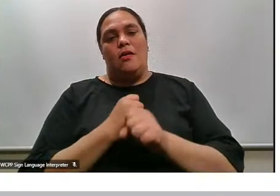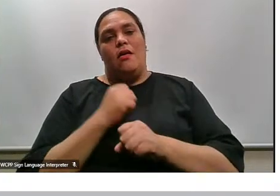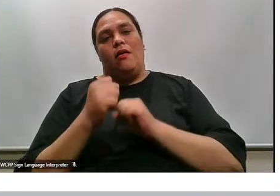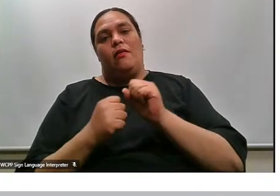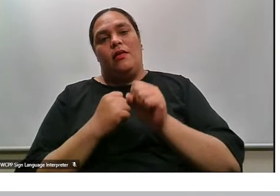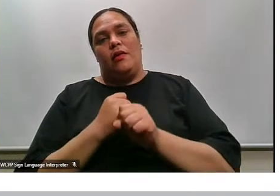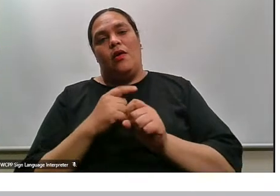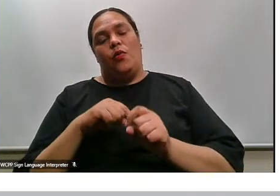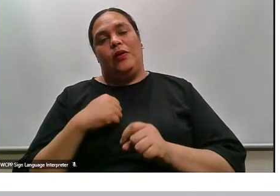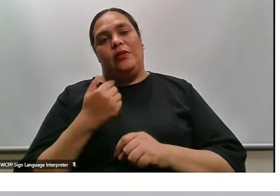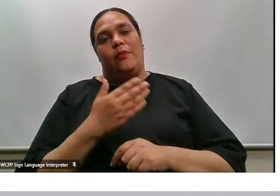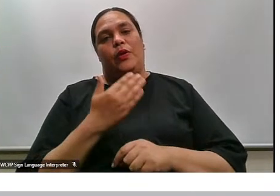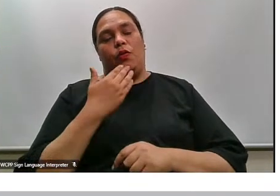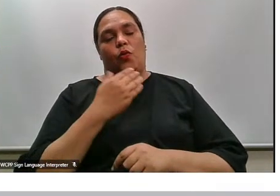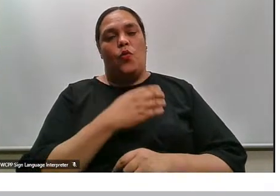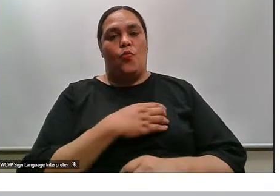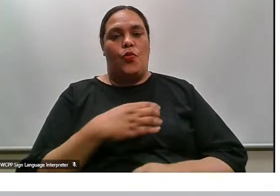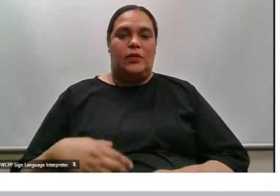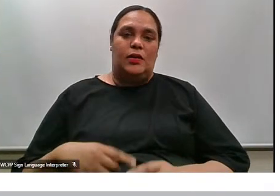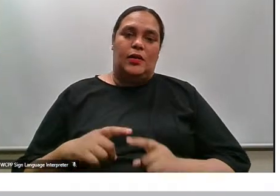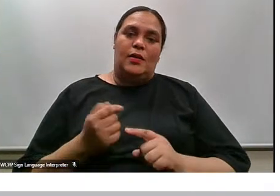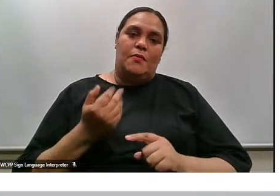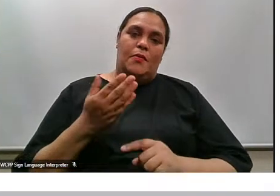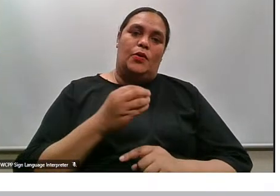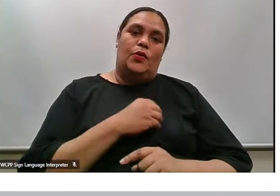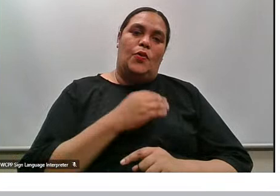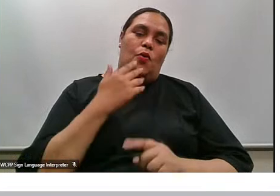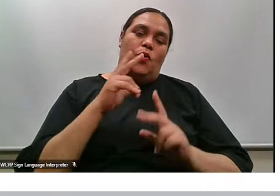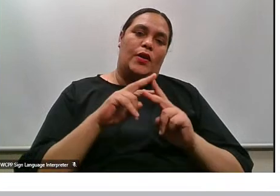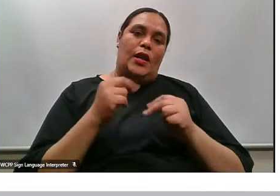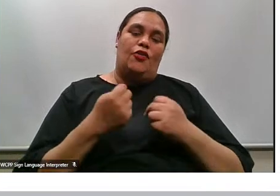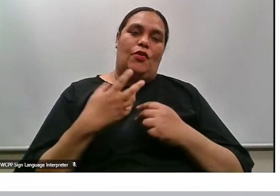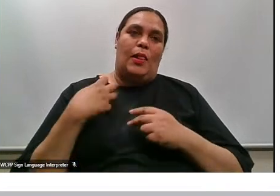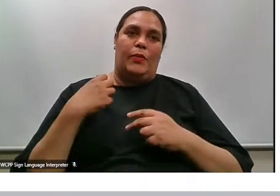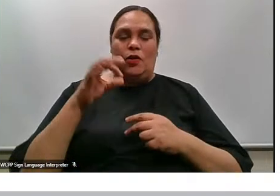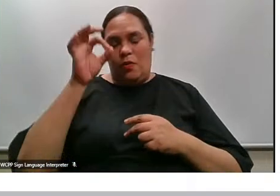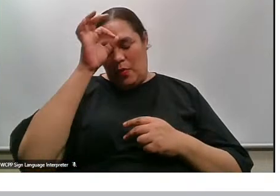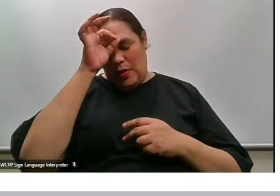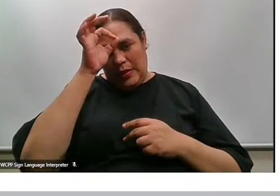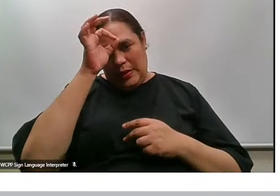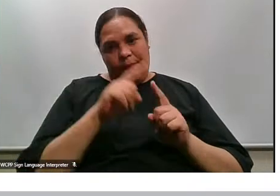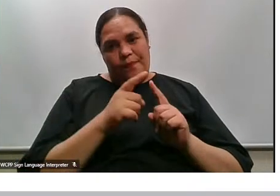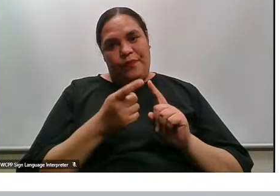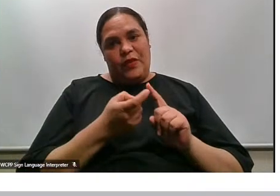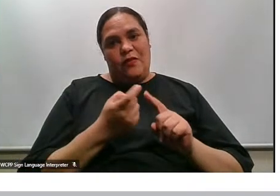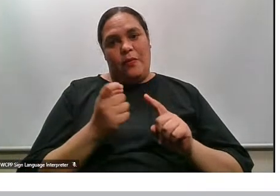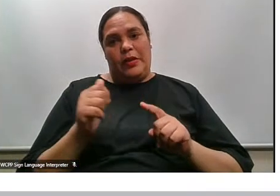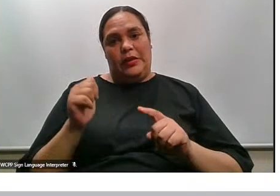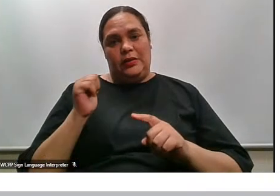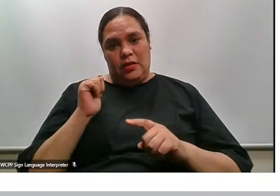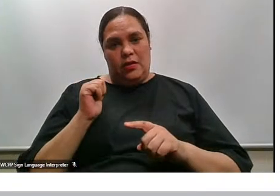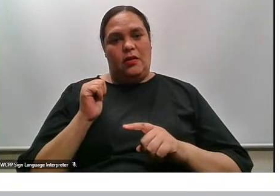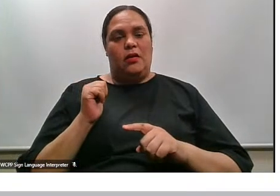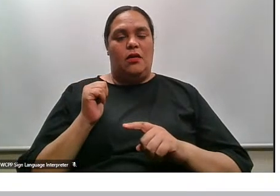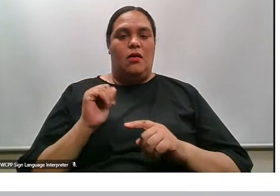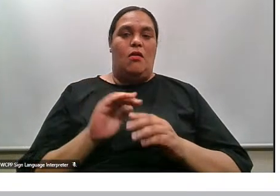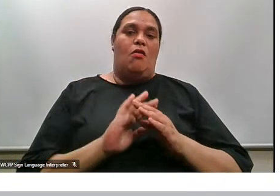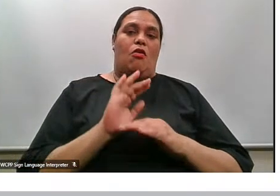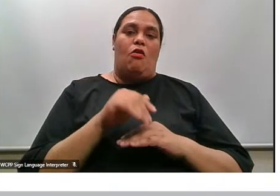We submit to the president. We submit it to the National Minister of Police. And as of yesterday,